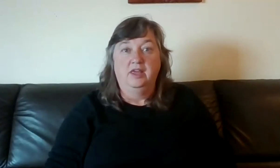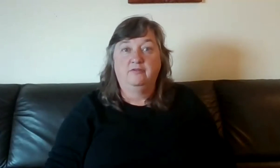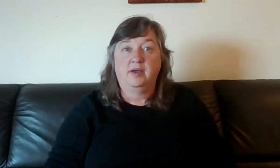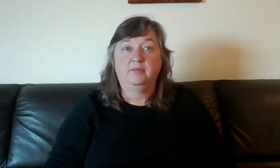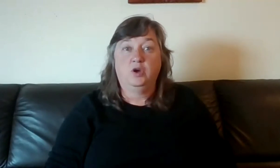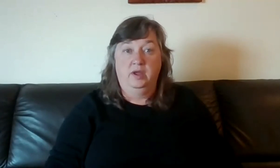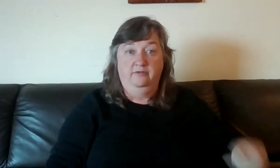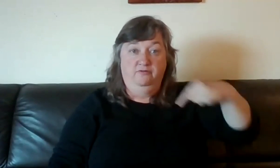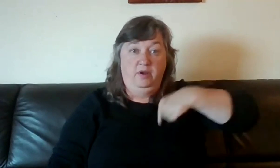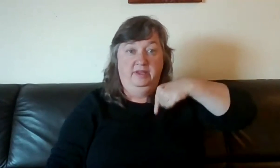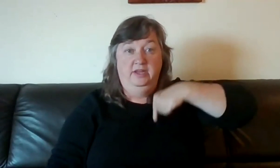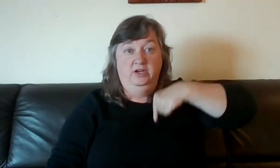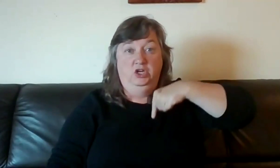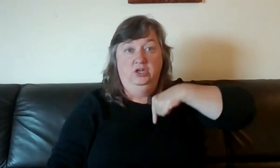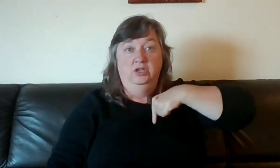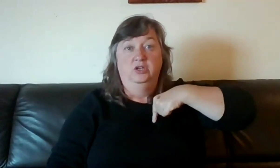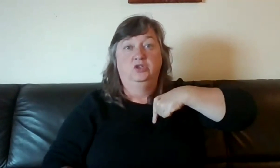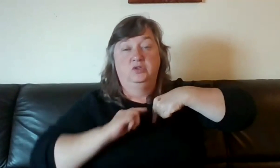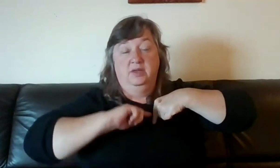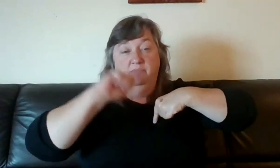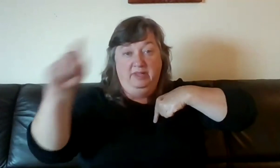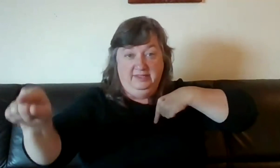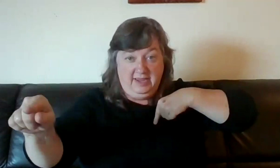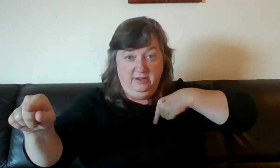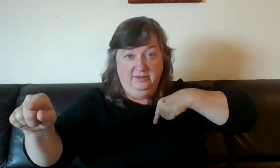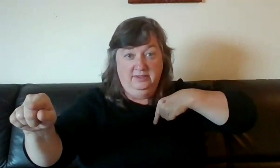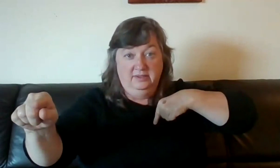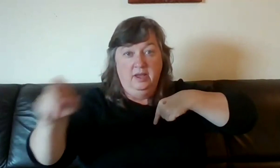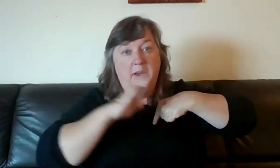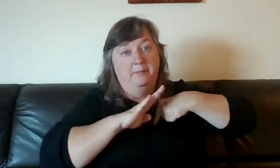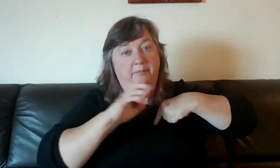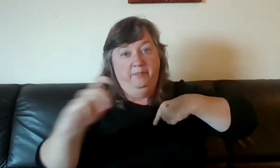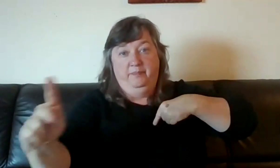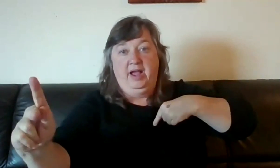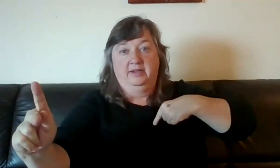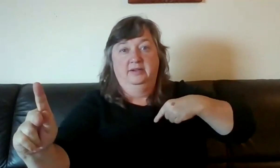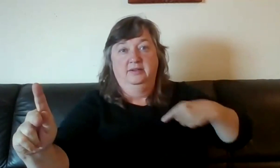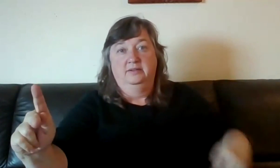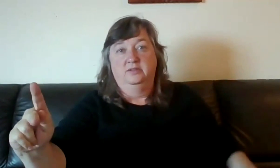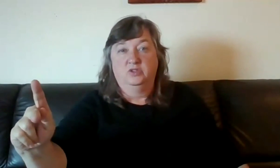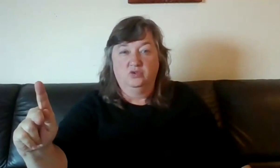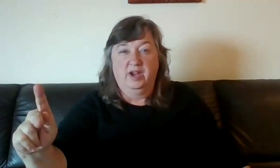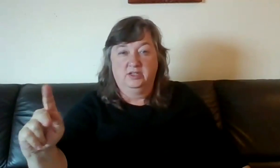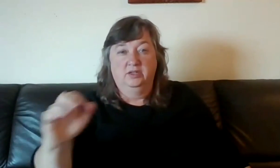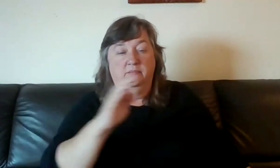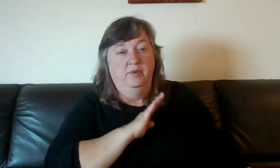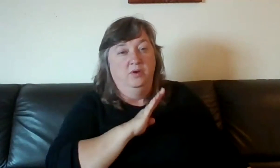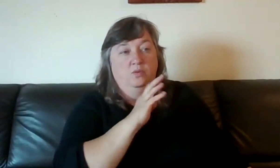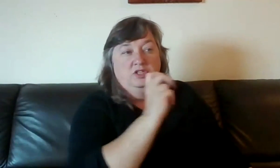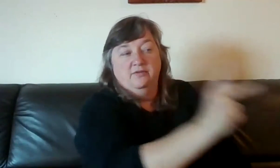If I'm going from here to someplace else, back. So it's directional, whichever